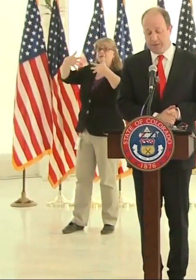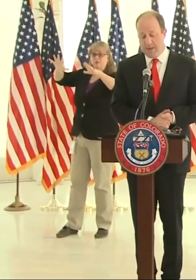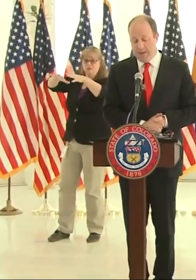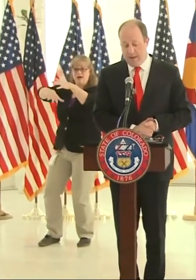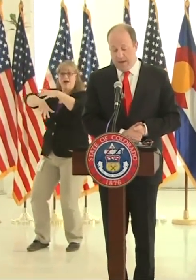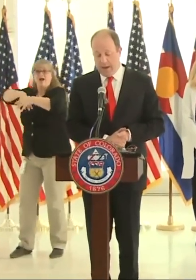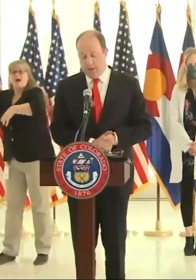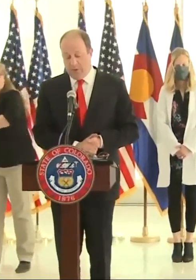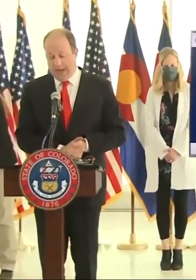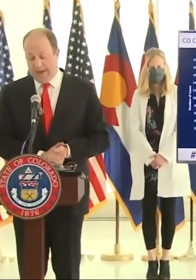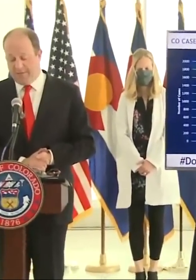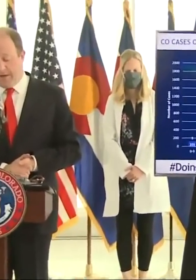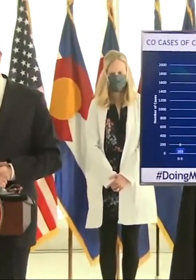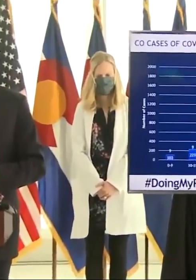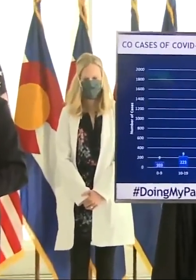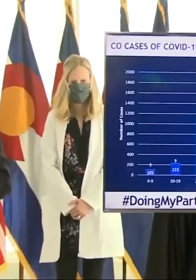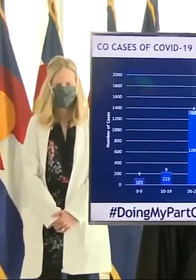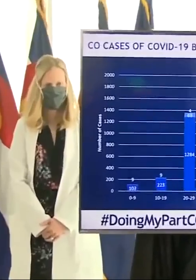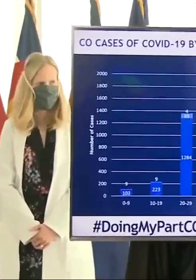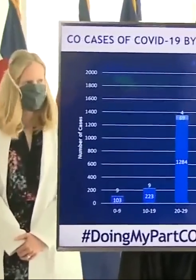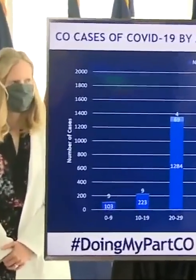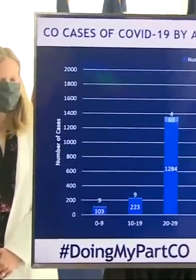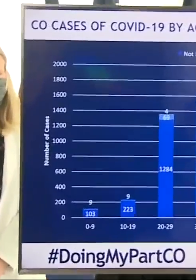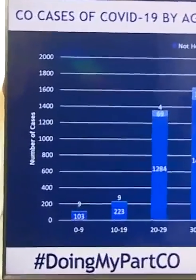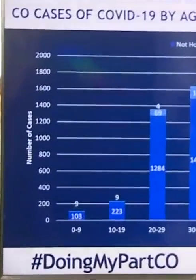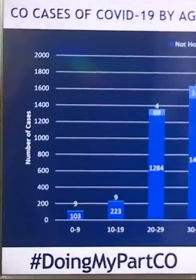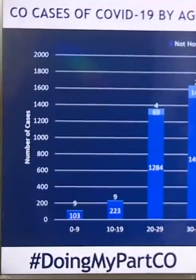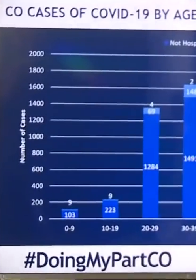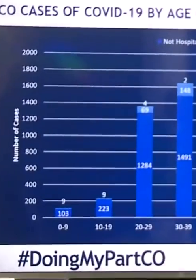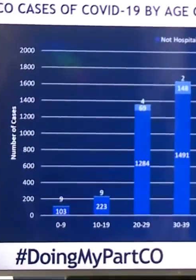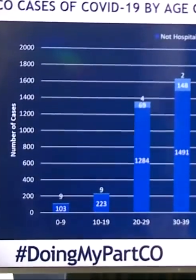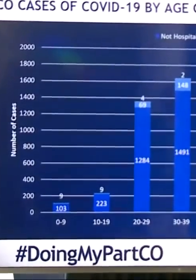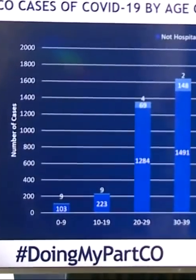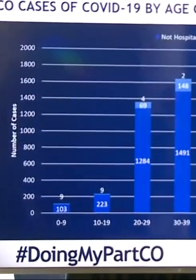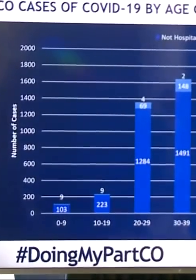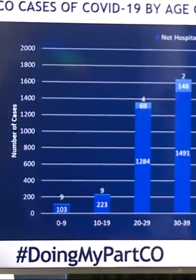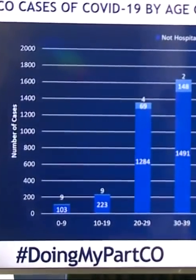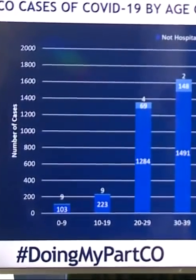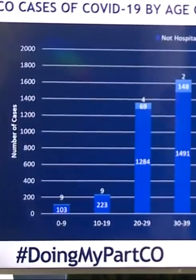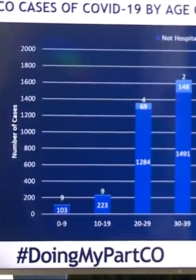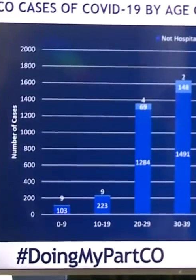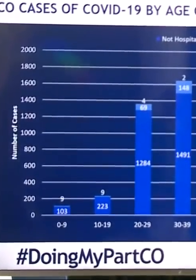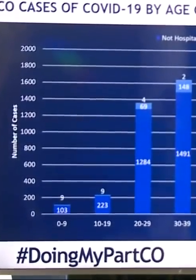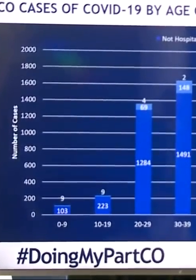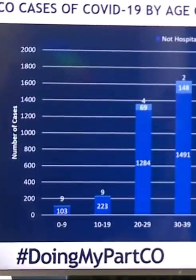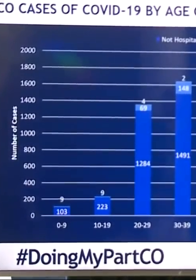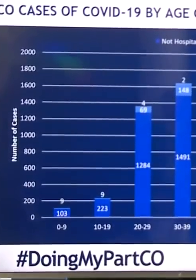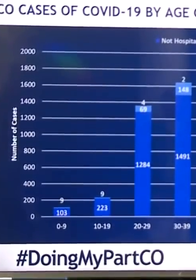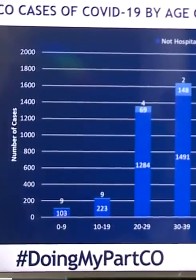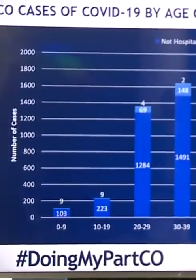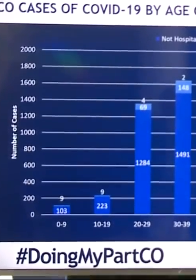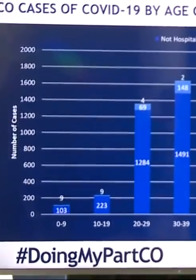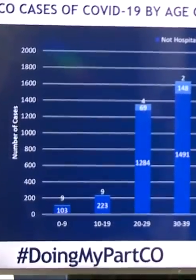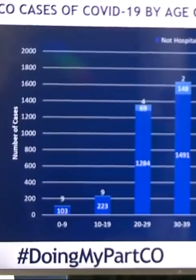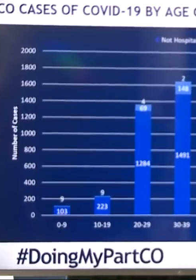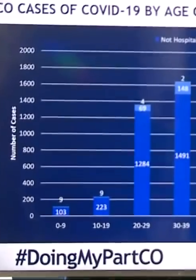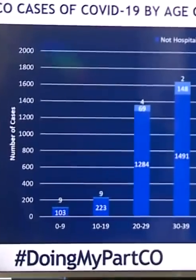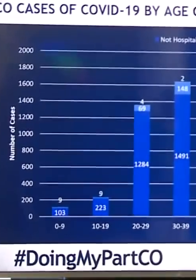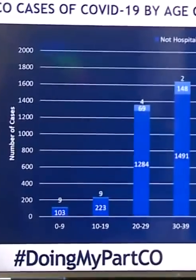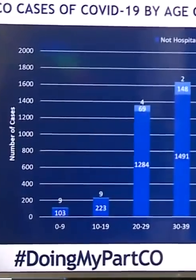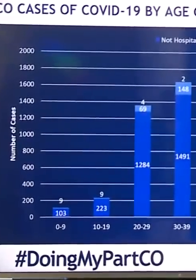hours. We have 449 deaths. Our heart goes out to each and every one of those, and we express